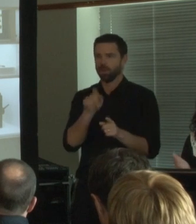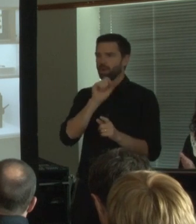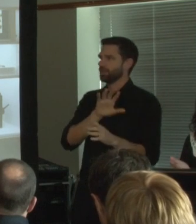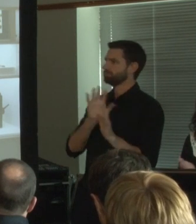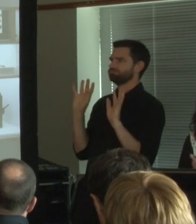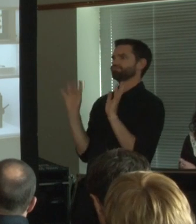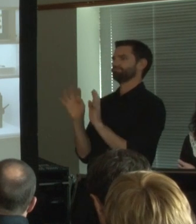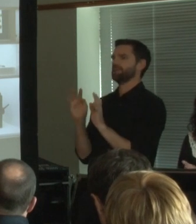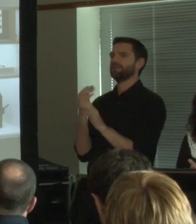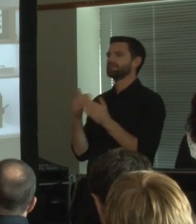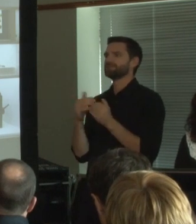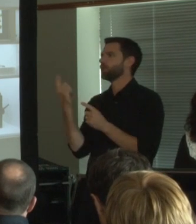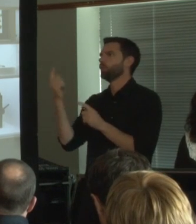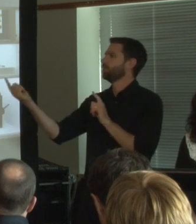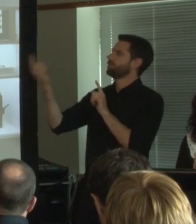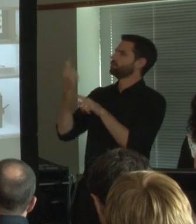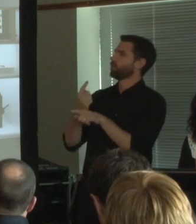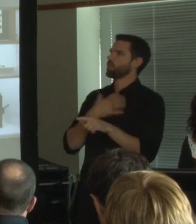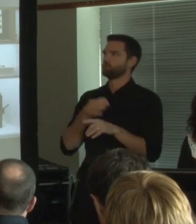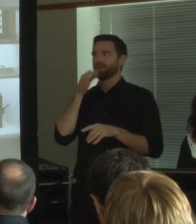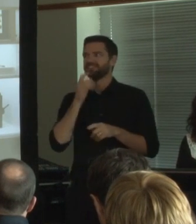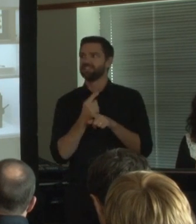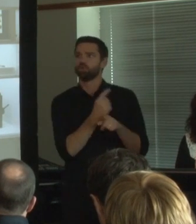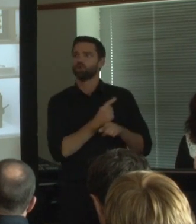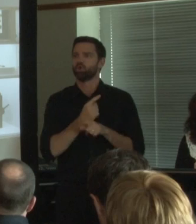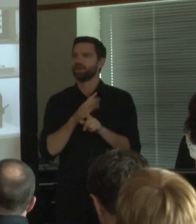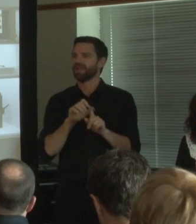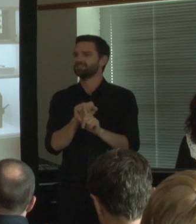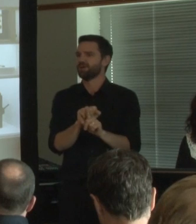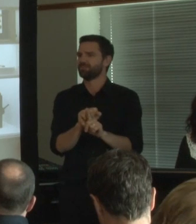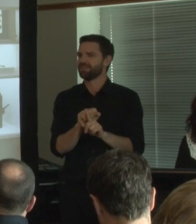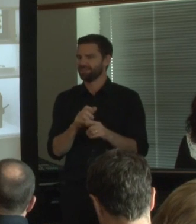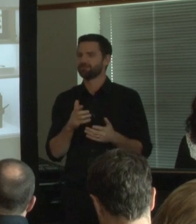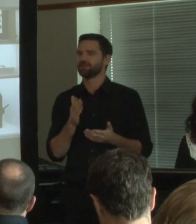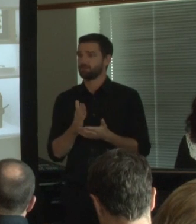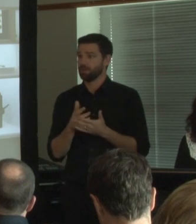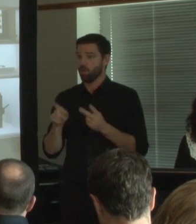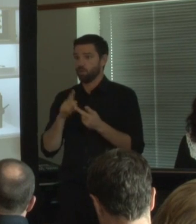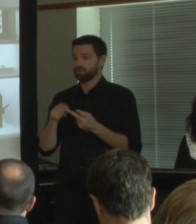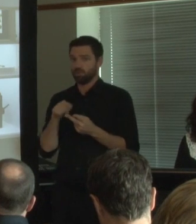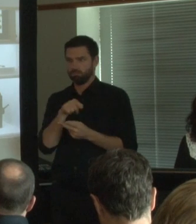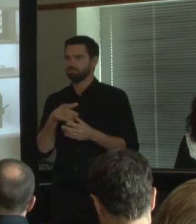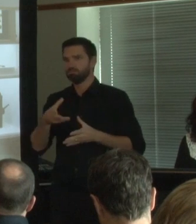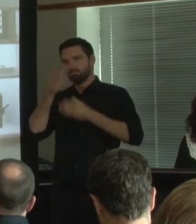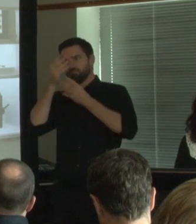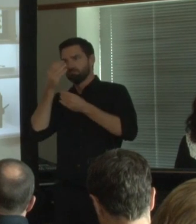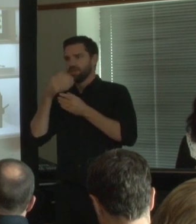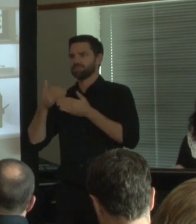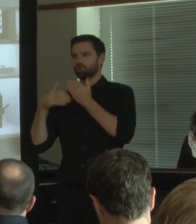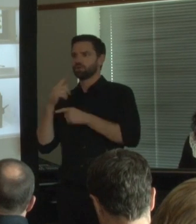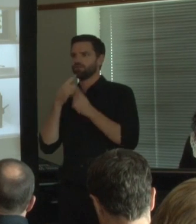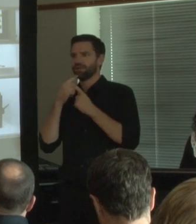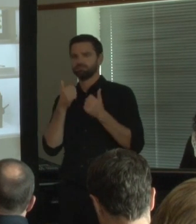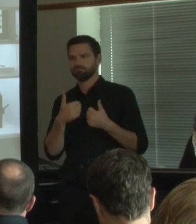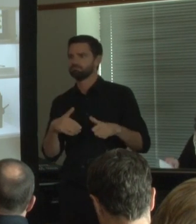catch up with their mates and have a cup of tea. But they actually can take quite a lot of hard historical data as well. They're a very good group. But people